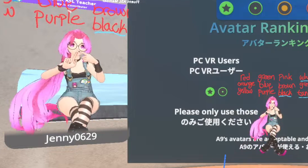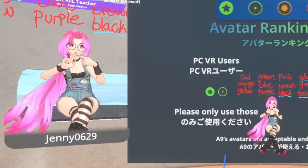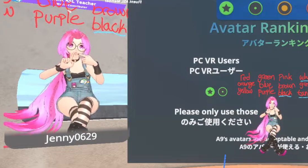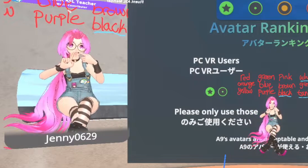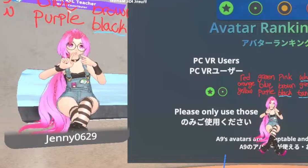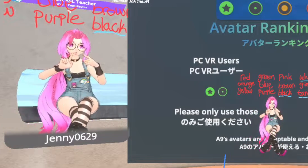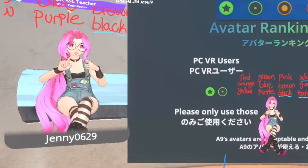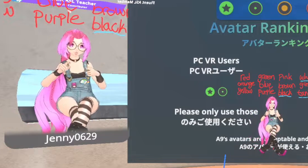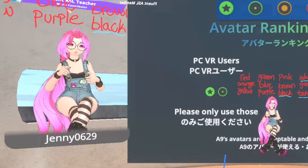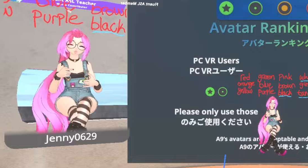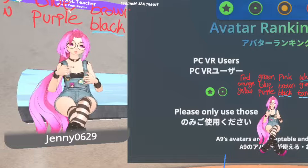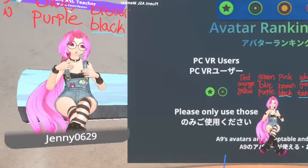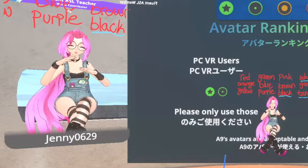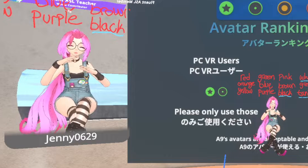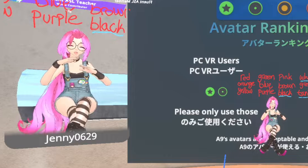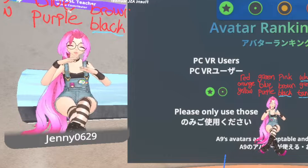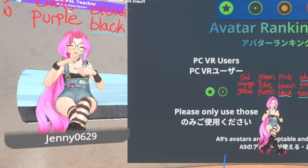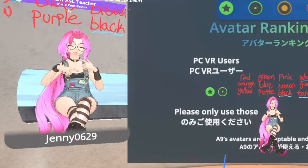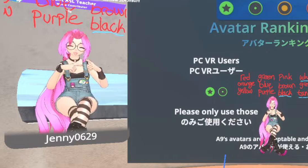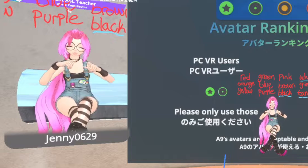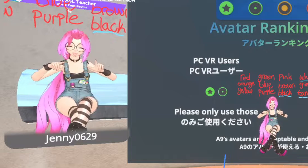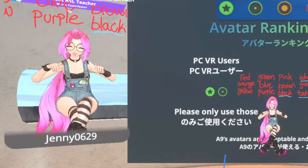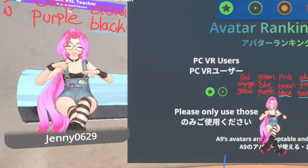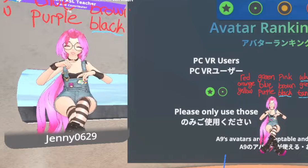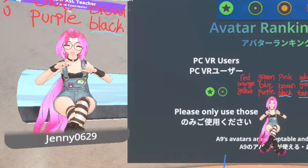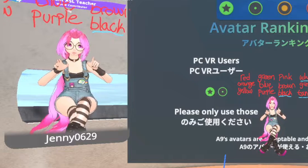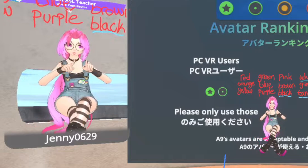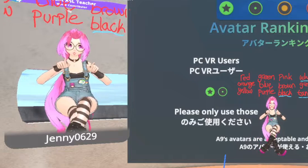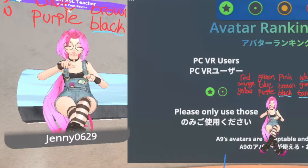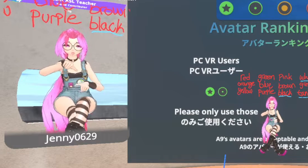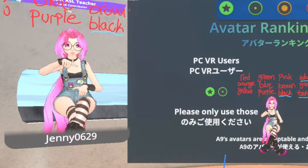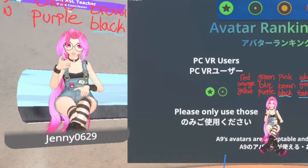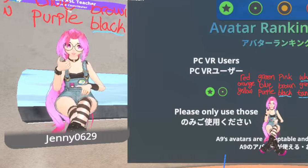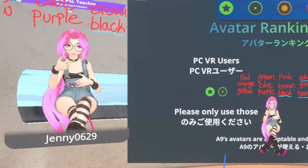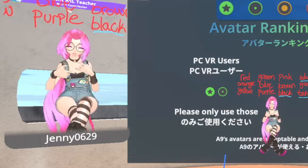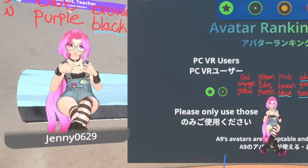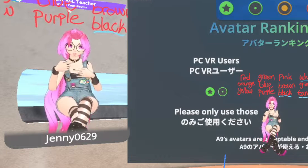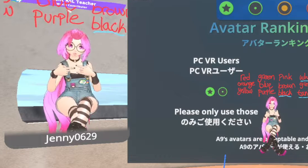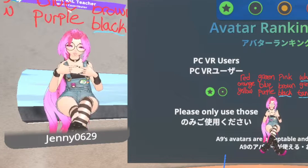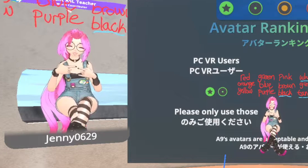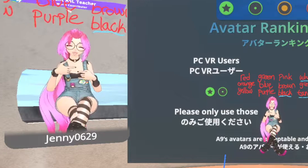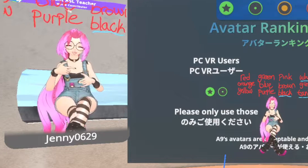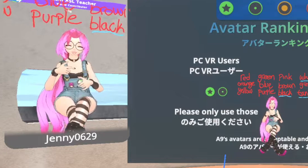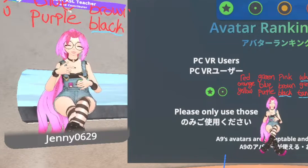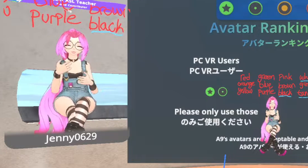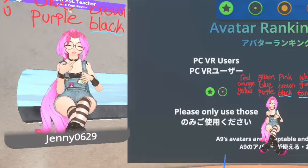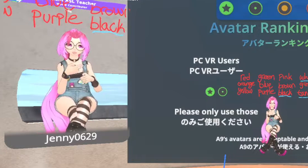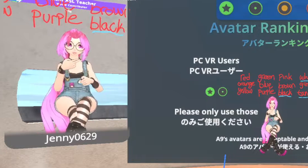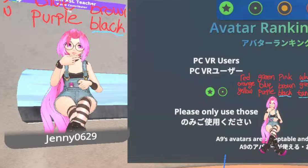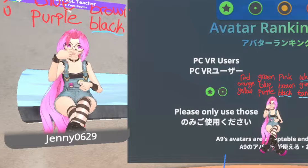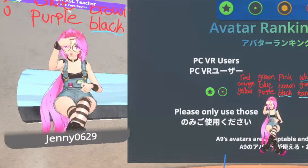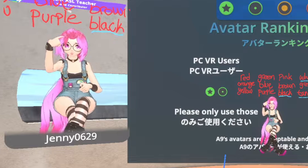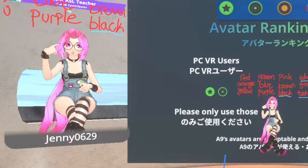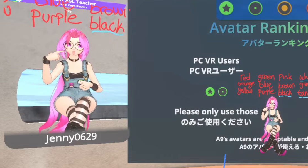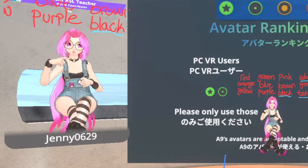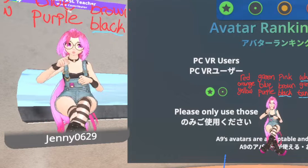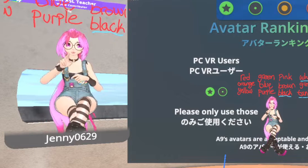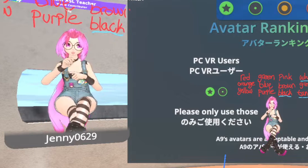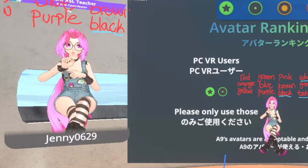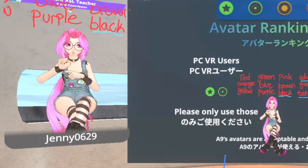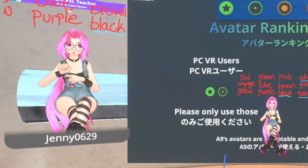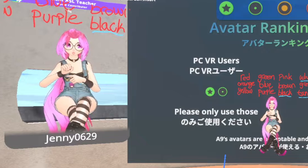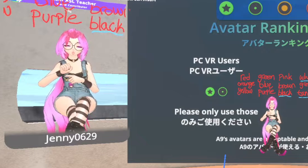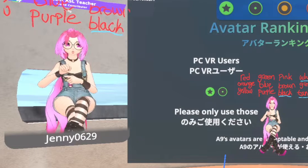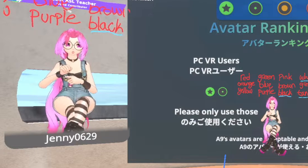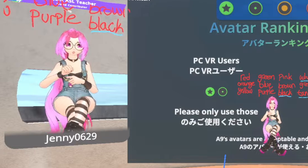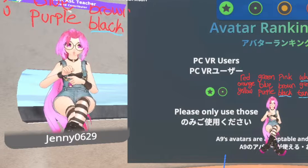with this pointer finger, but in American Sign Language, there's also another sign that can be used for black